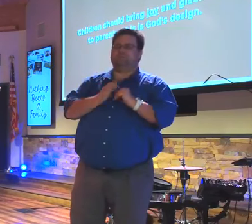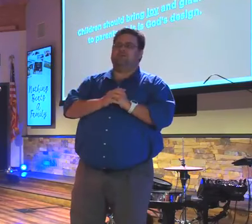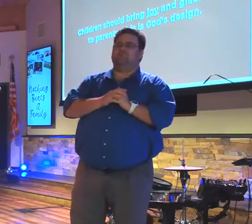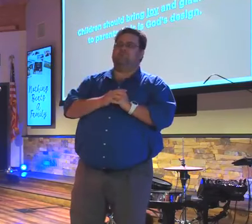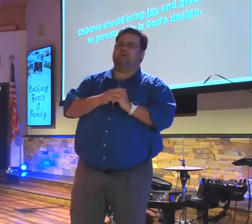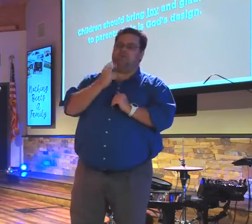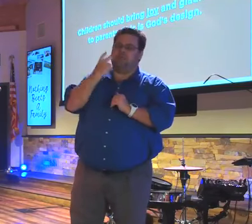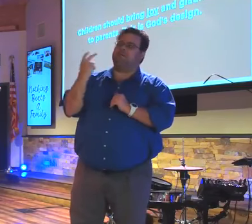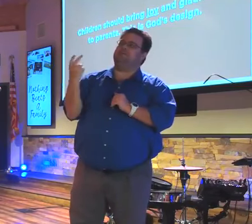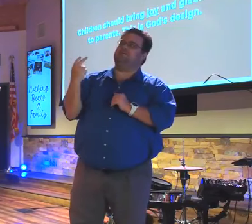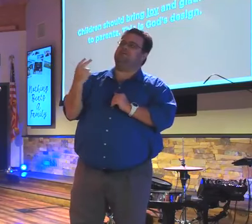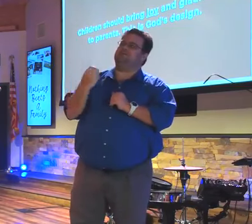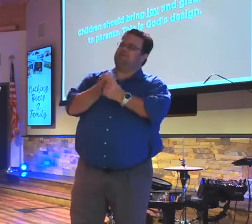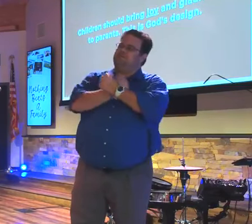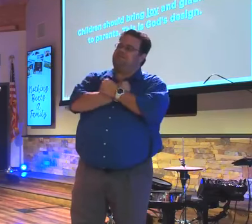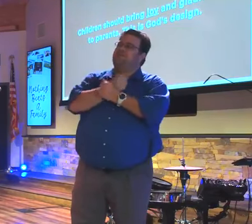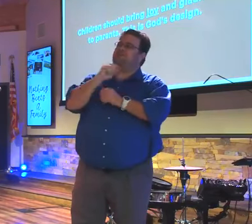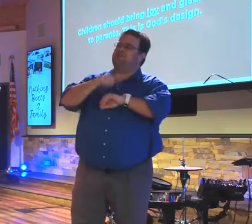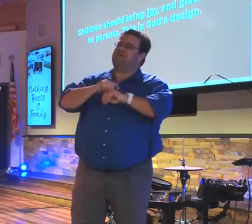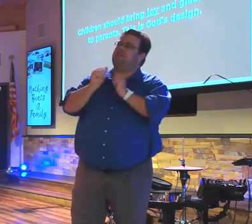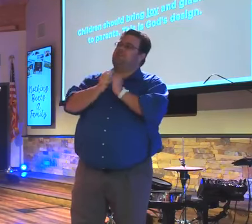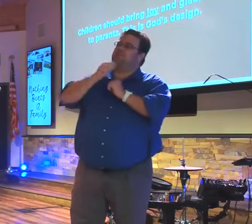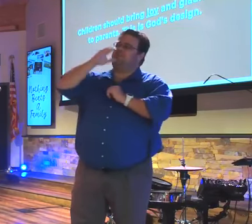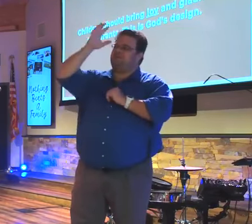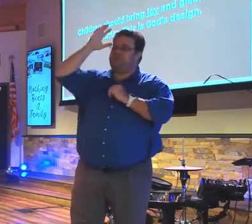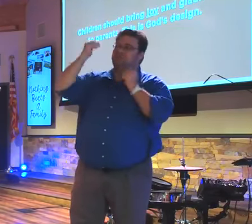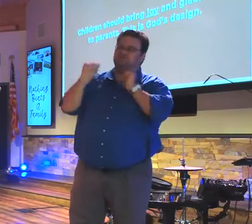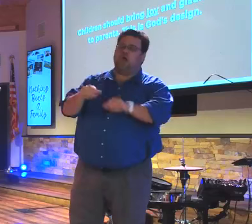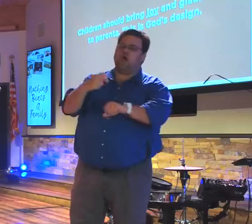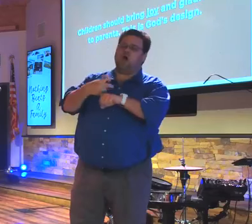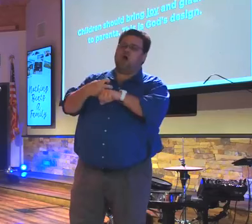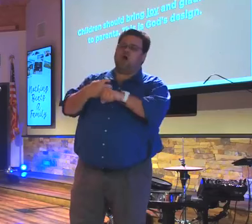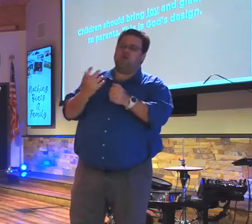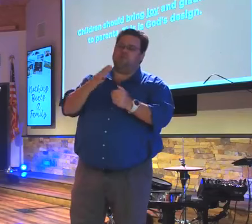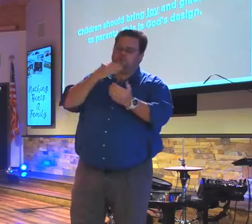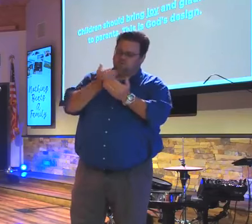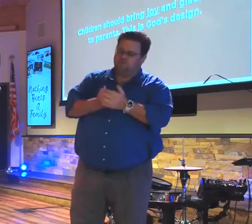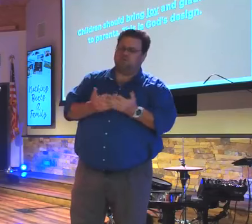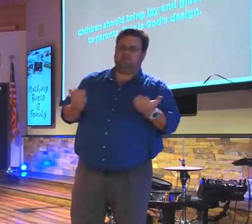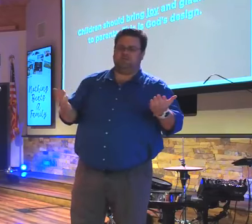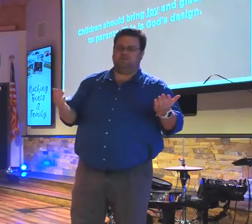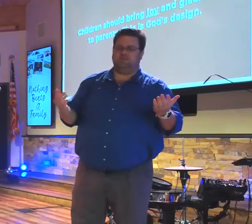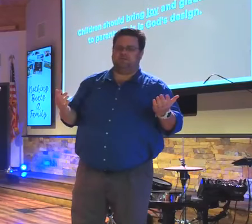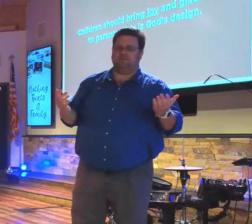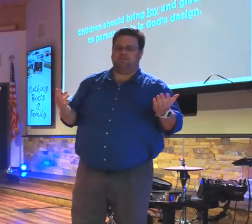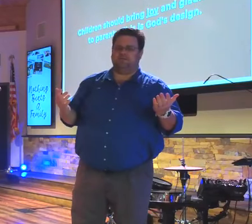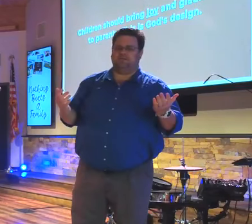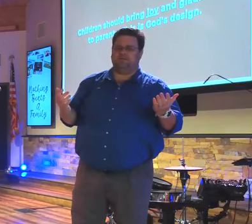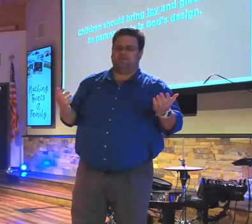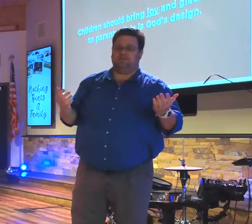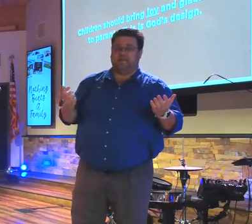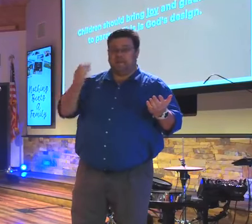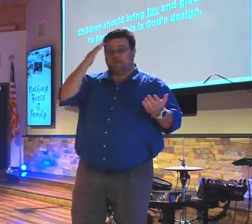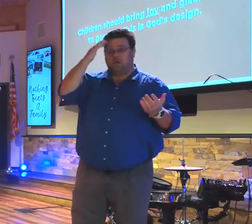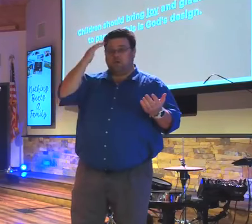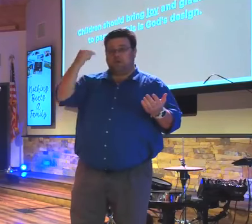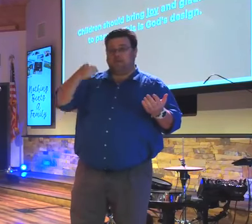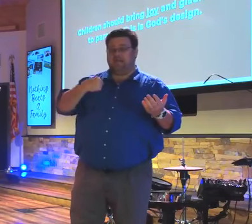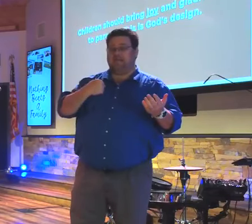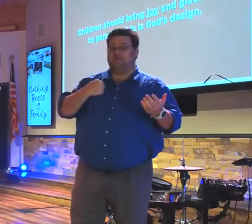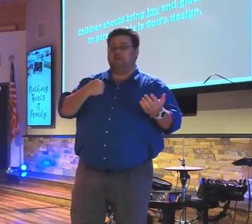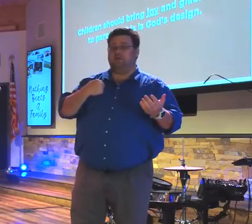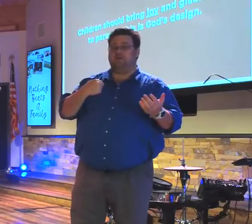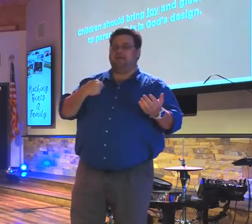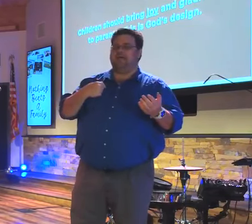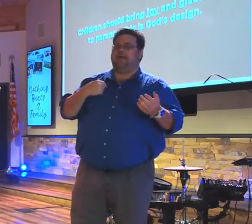look back fondly on my parents because I know they tried really hard to be good parents. And I know I brought a lot of grief to